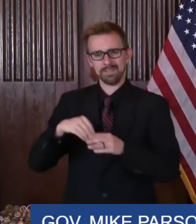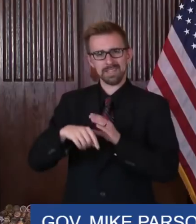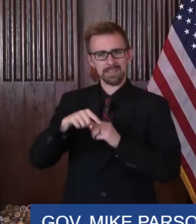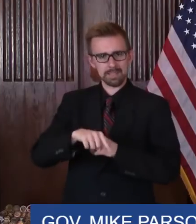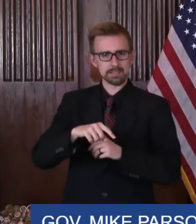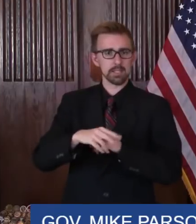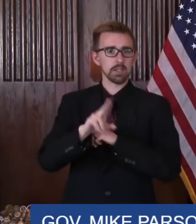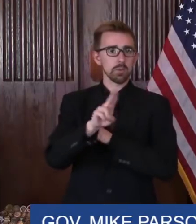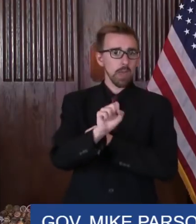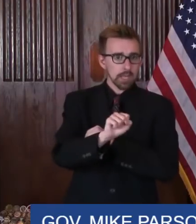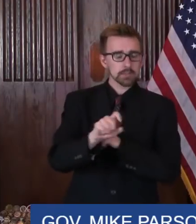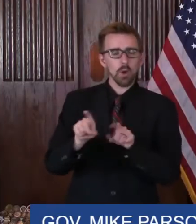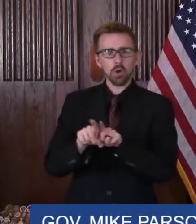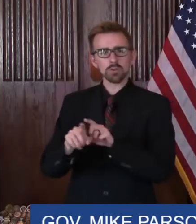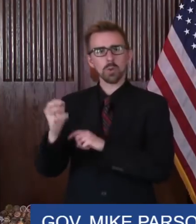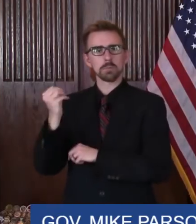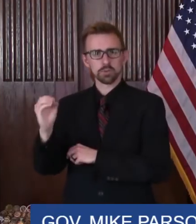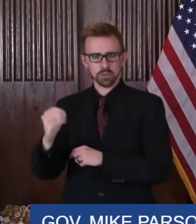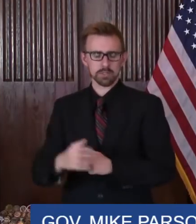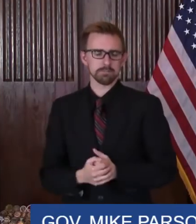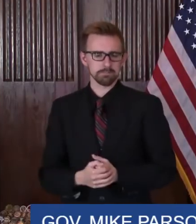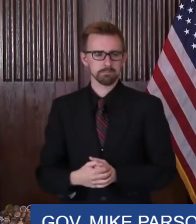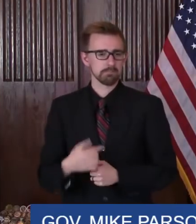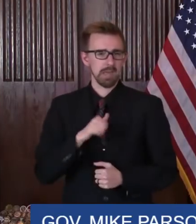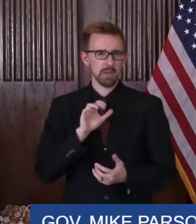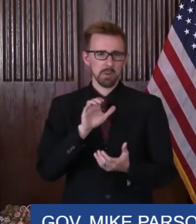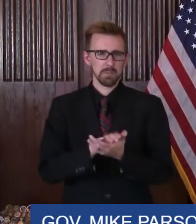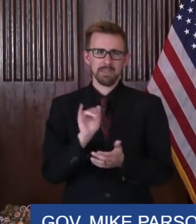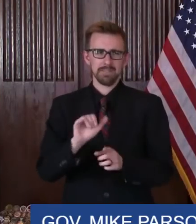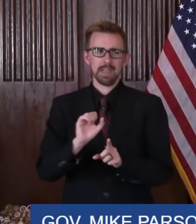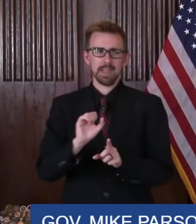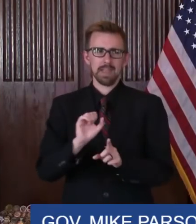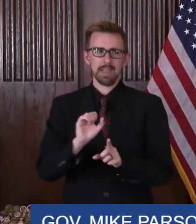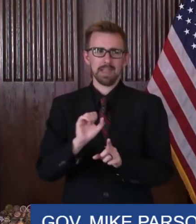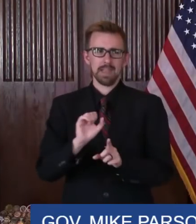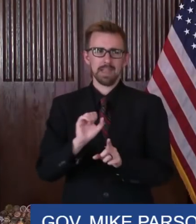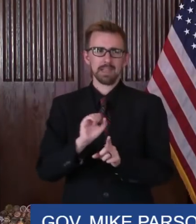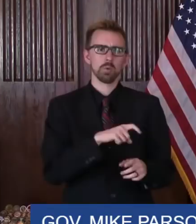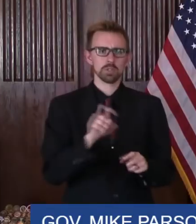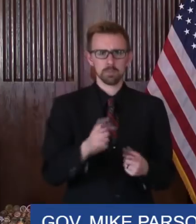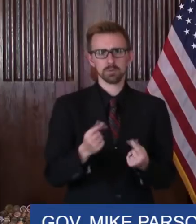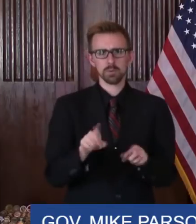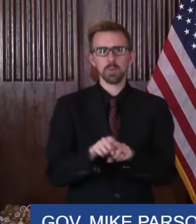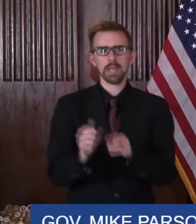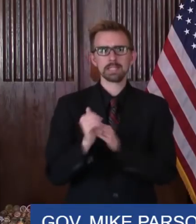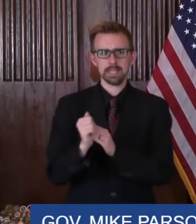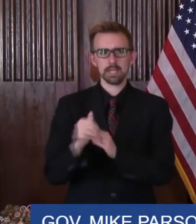country and this state. So, no, I don't believe that's the case. I believe we're doing the things that we need to be doing as